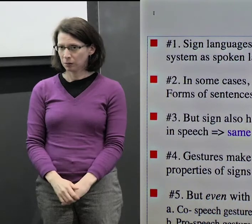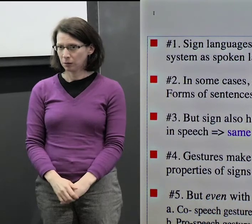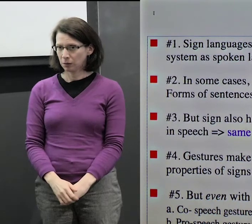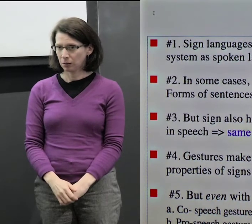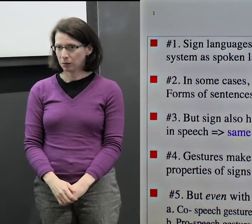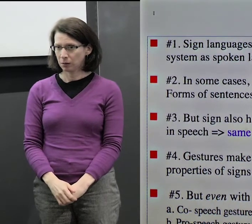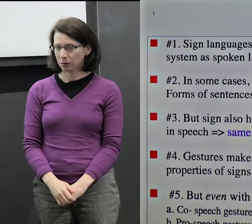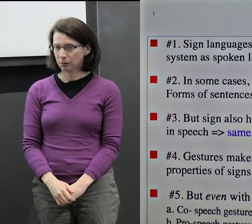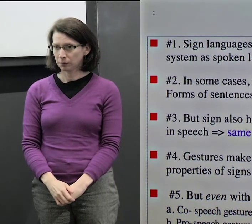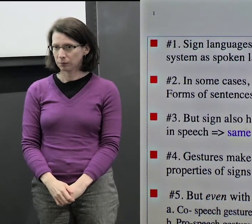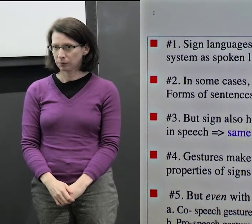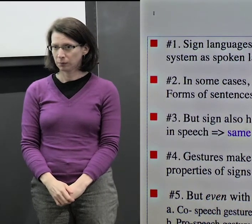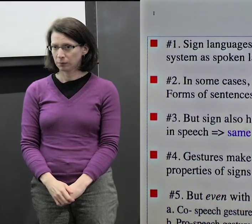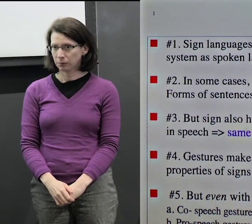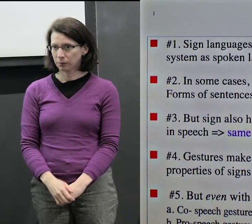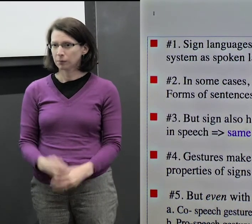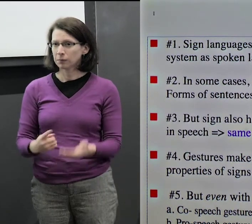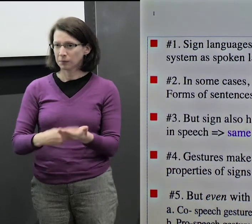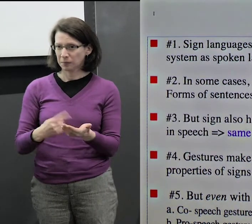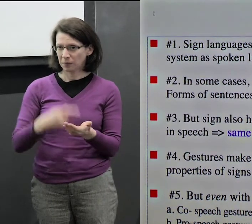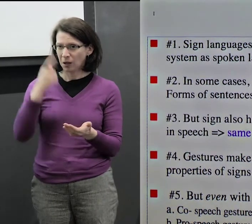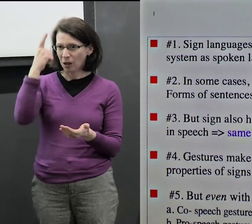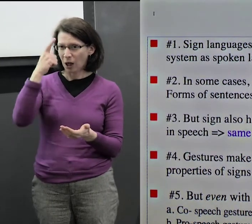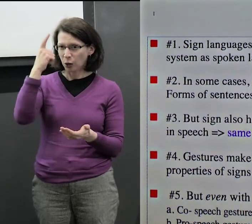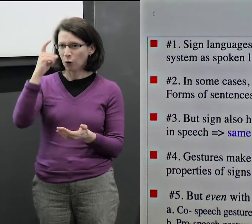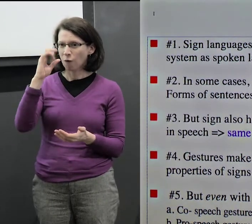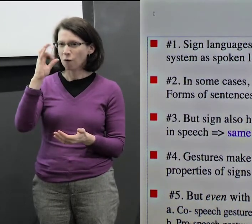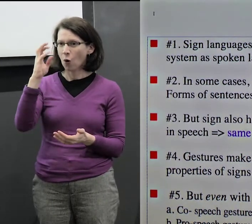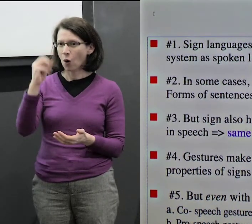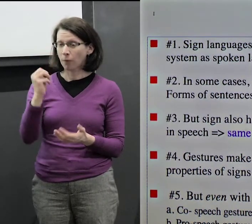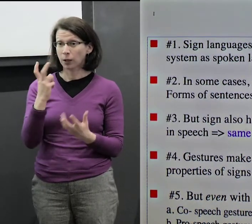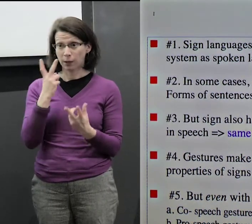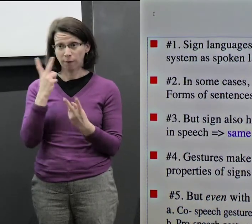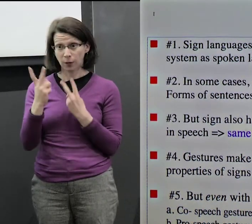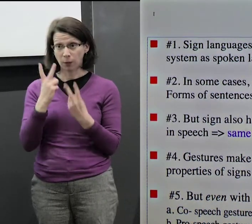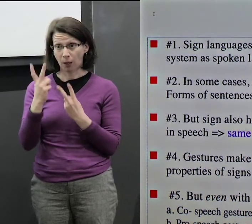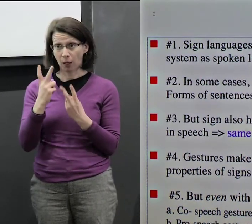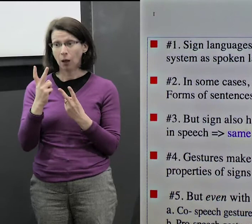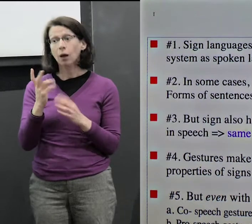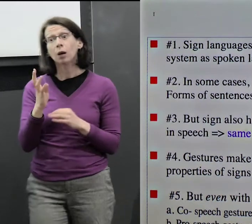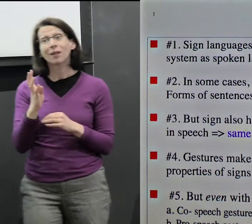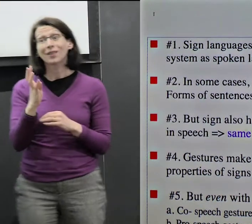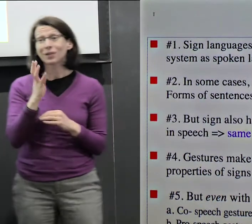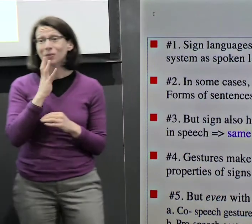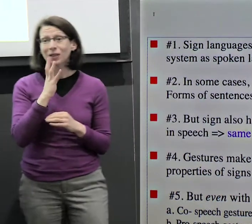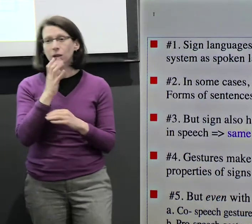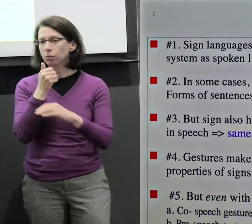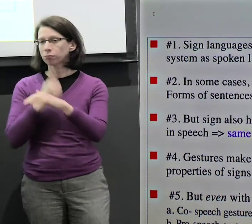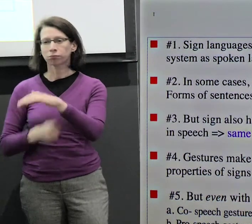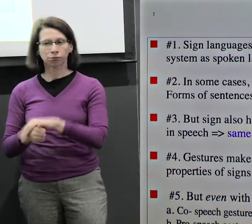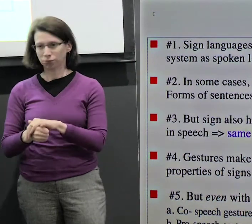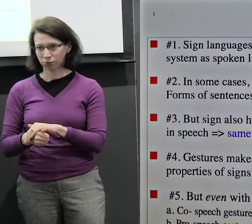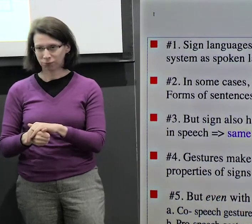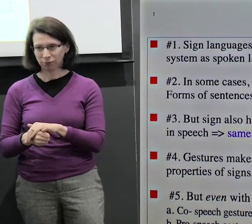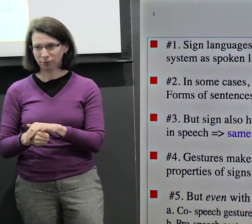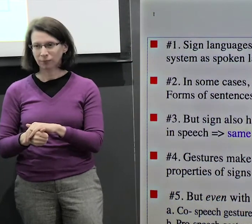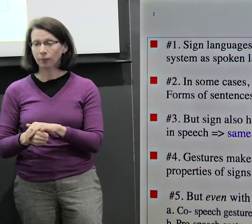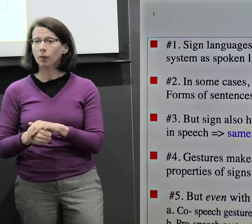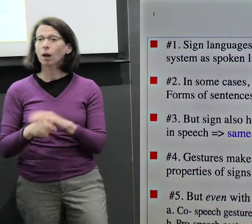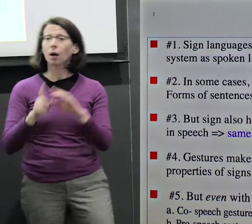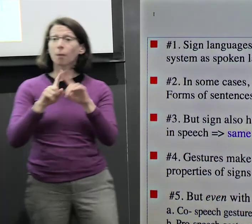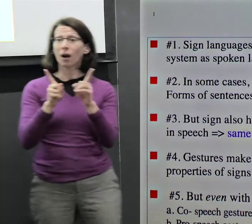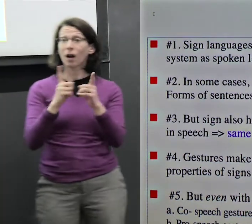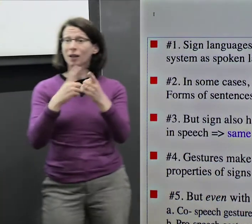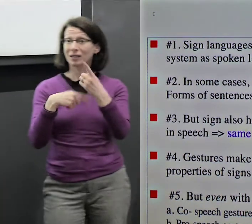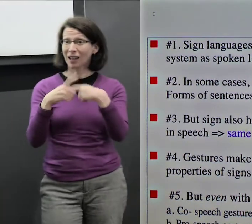sentences visible when it is covert in speech. However, sign has